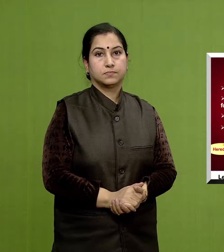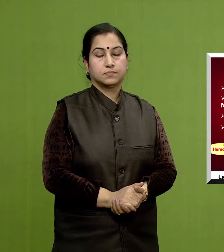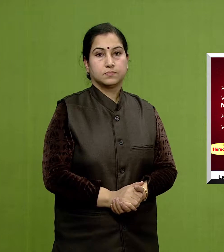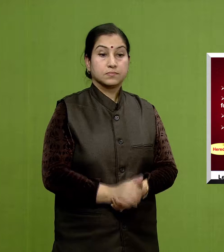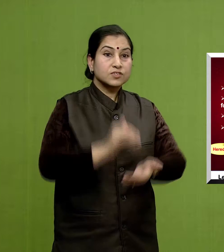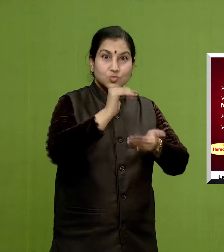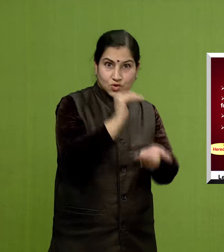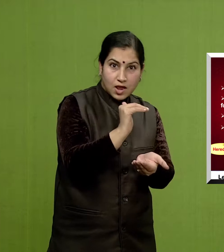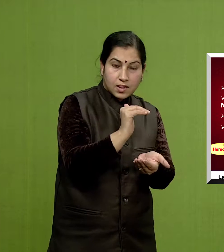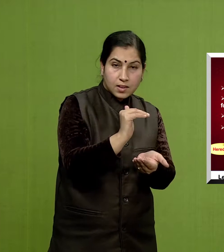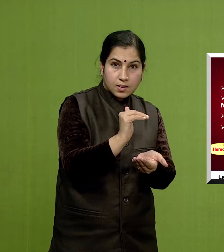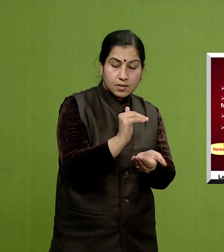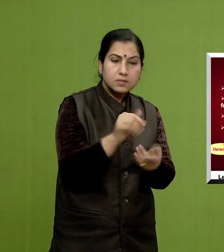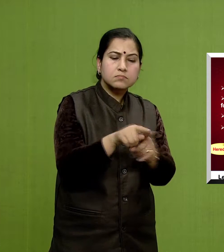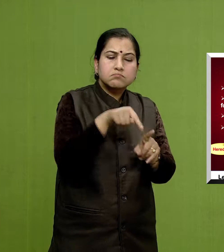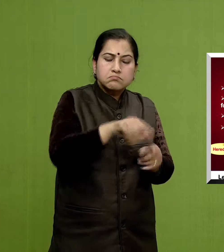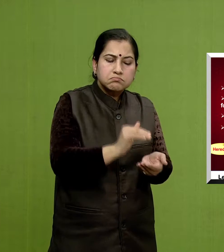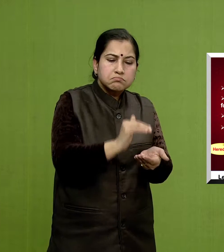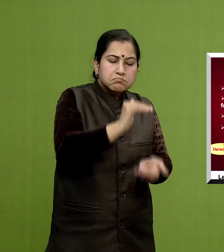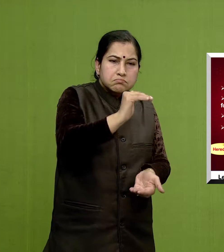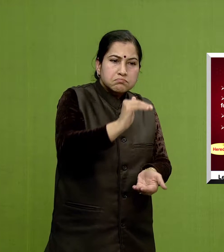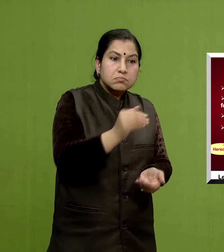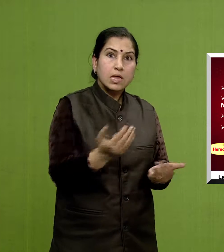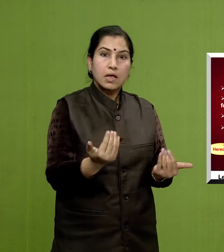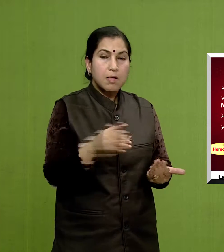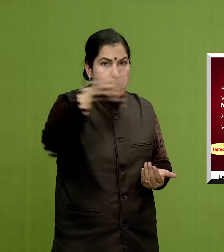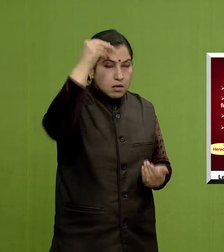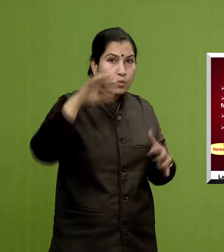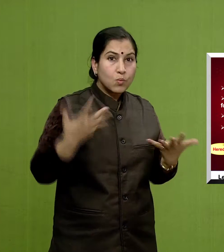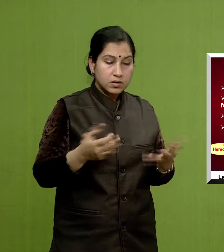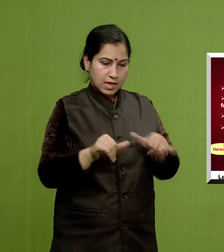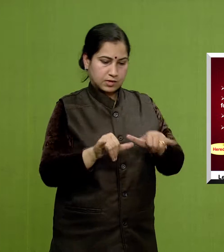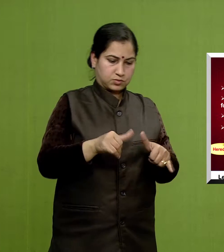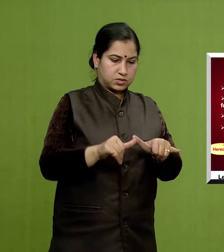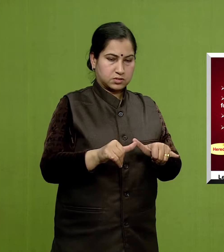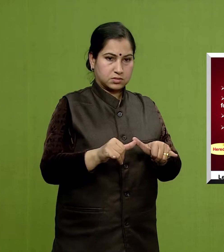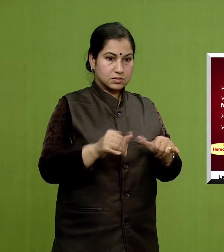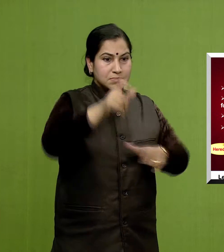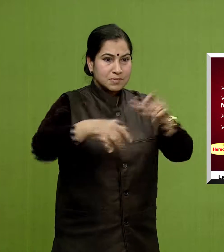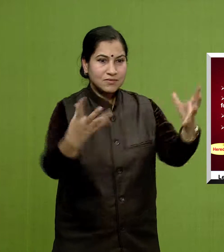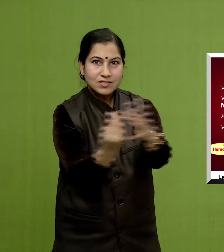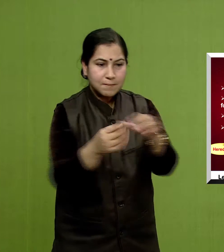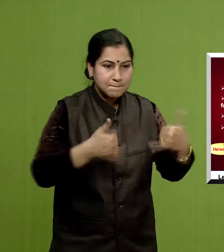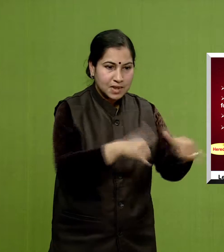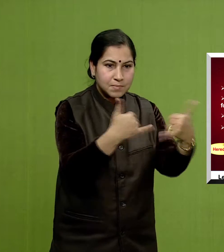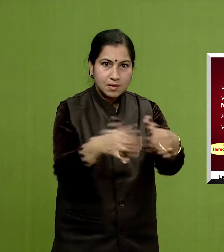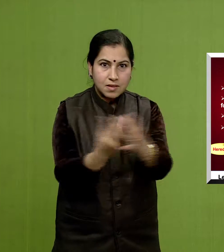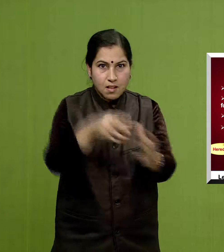child increased ability to adjust in groups and make